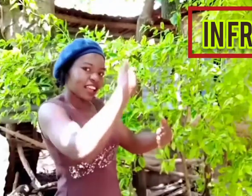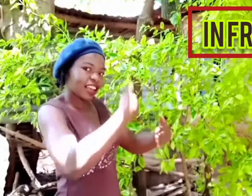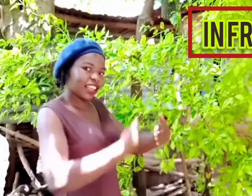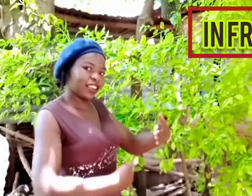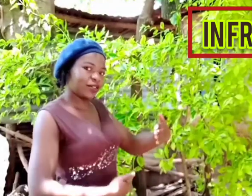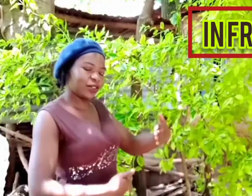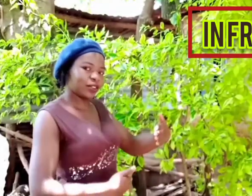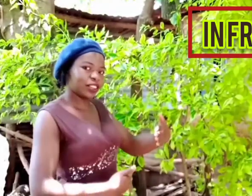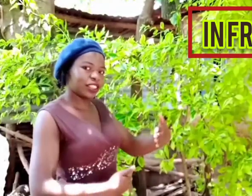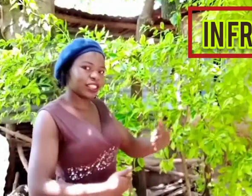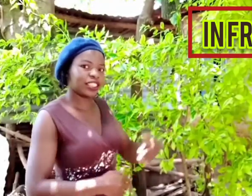In front.